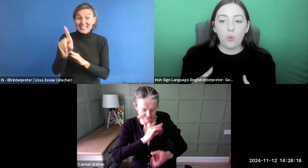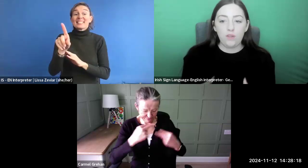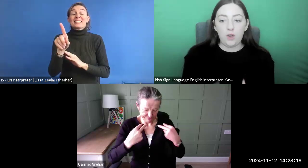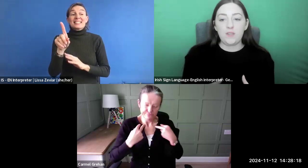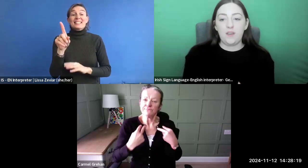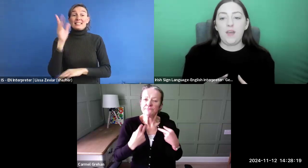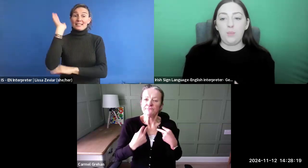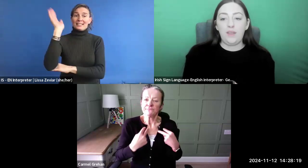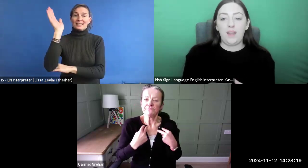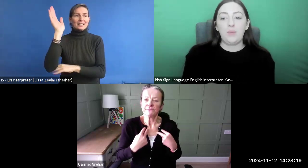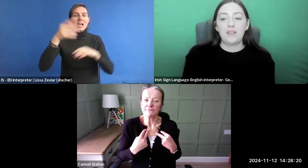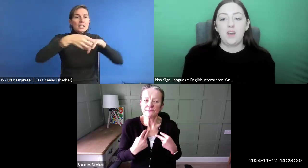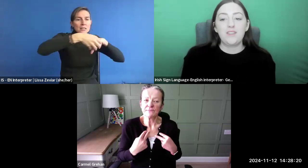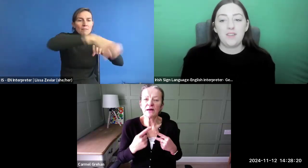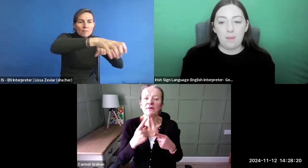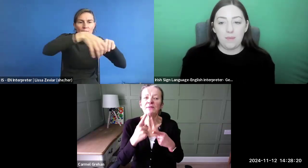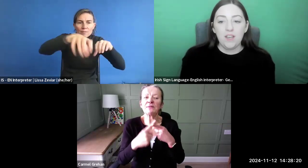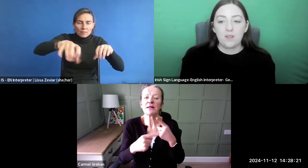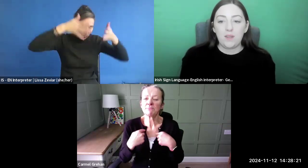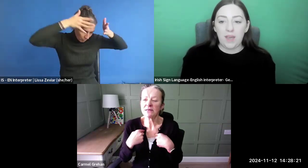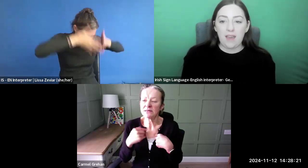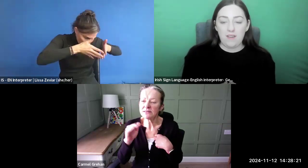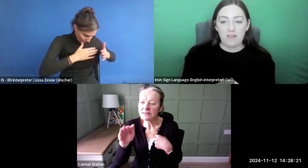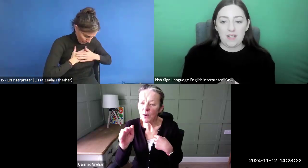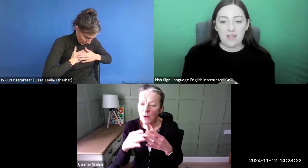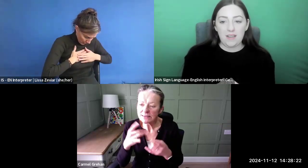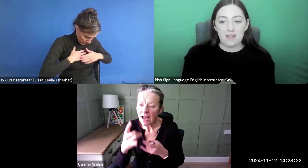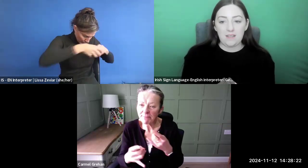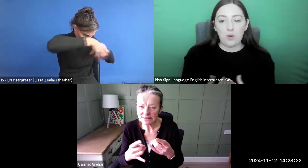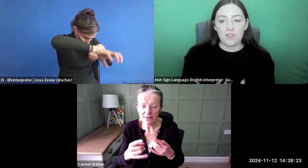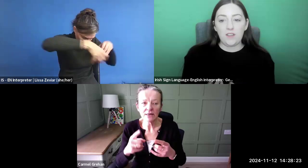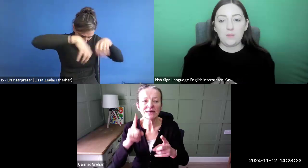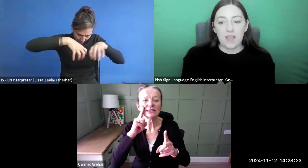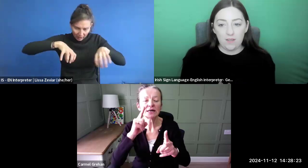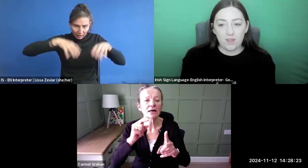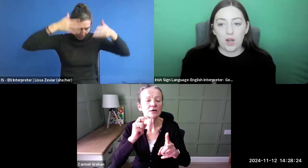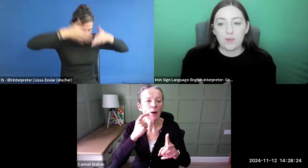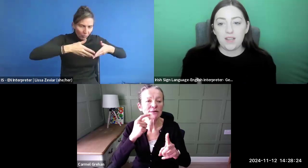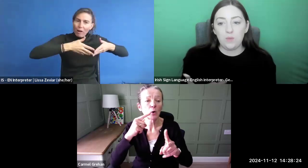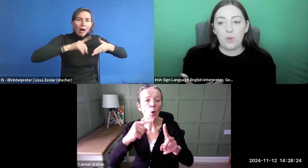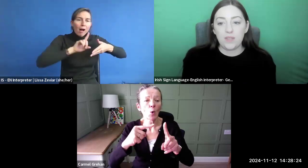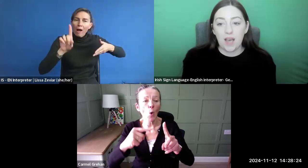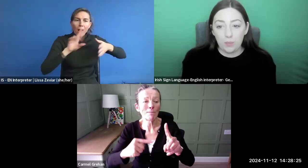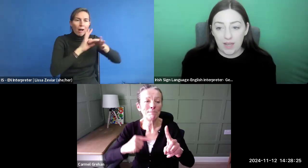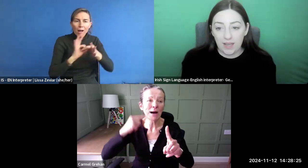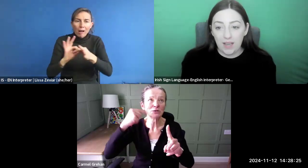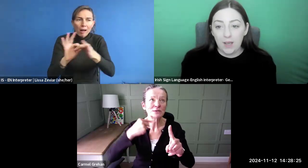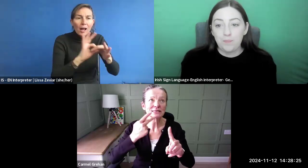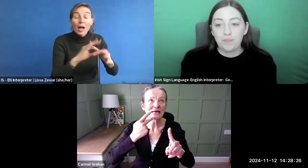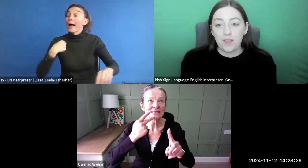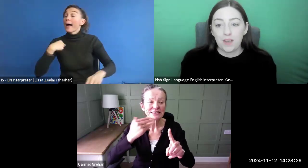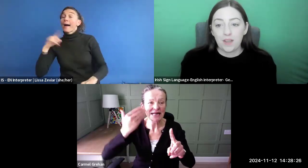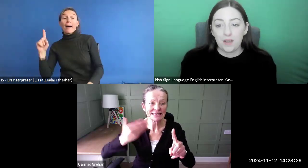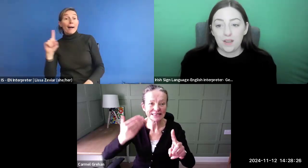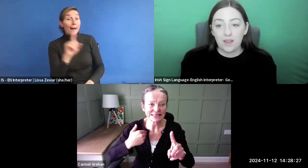and they would only focus on that bit that had been assigned to them. So they became very focused on themselves. So when I would ask them what was happening,